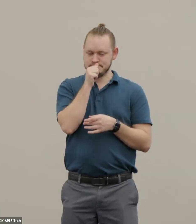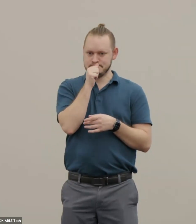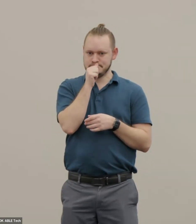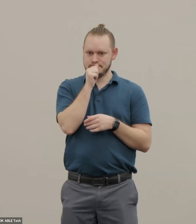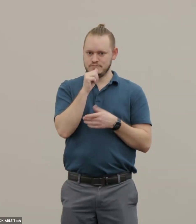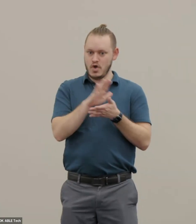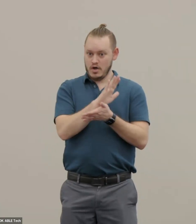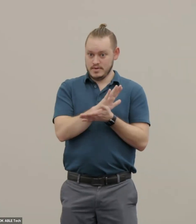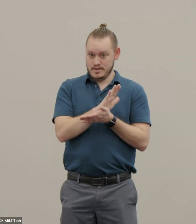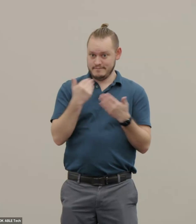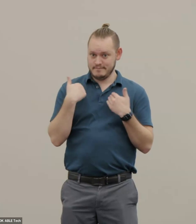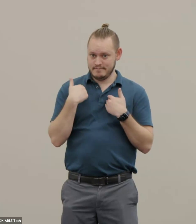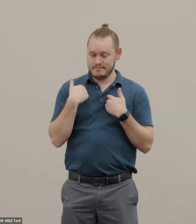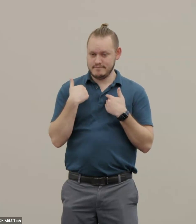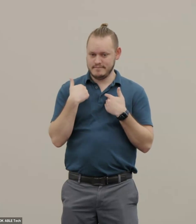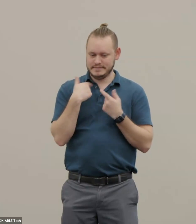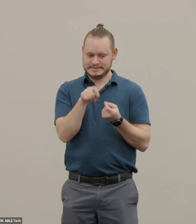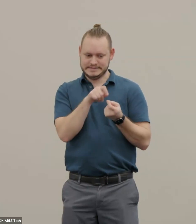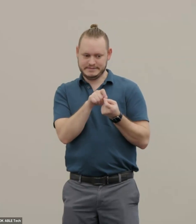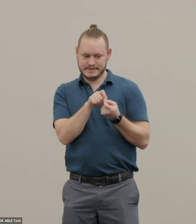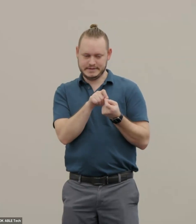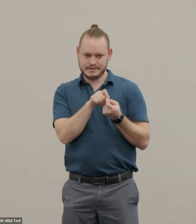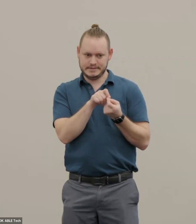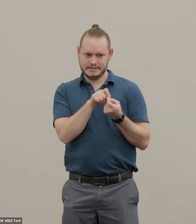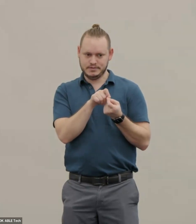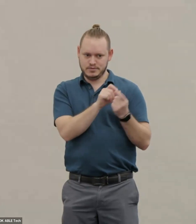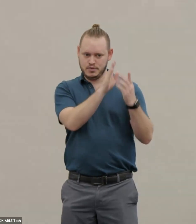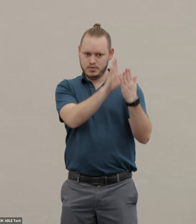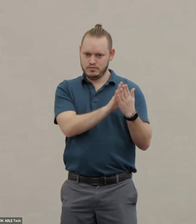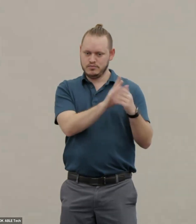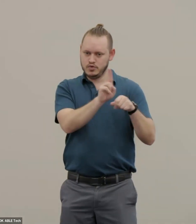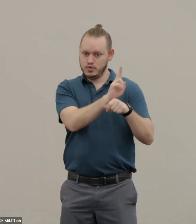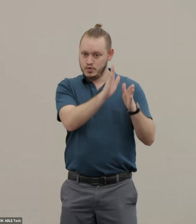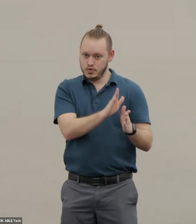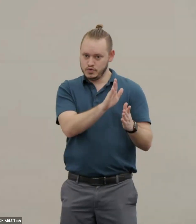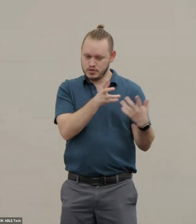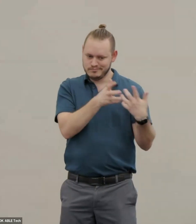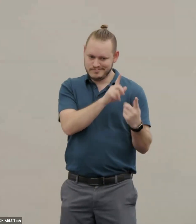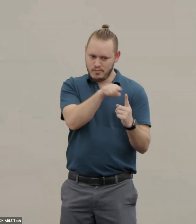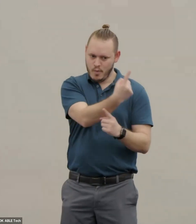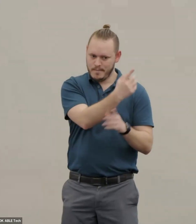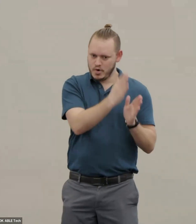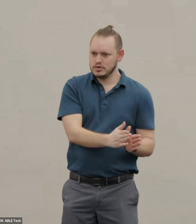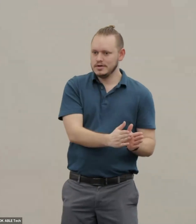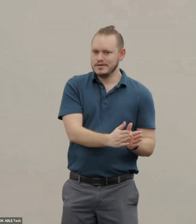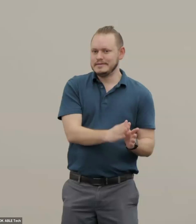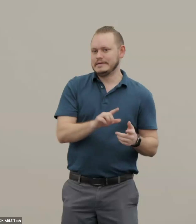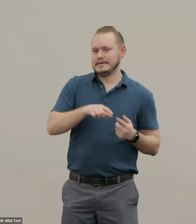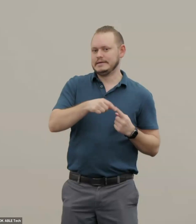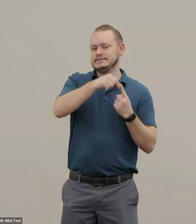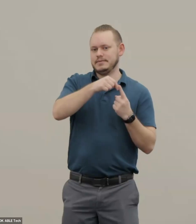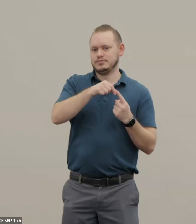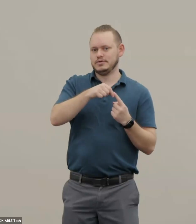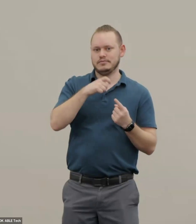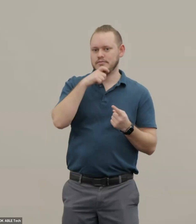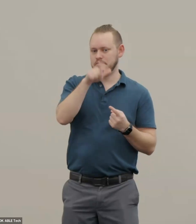protected document that is specific to a certain user, that would be an exception to the need to